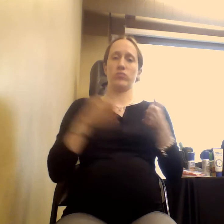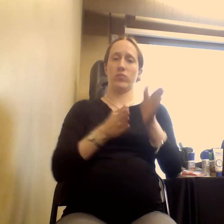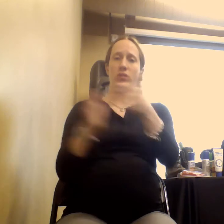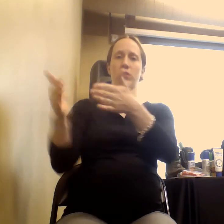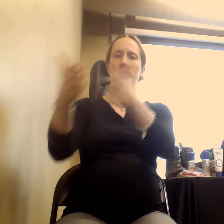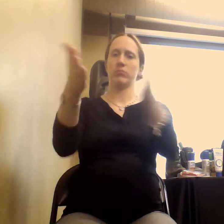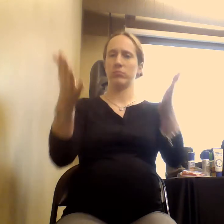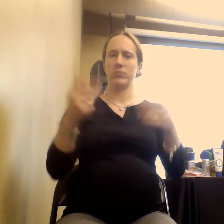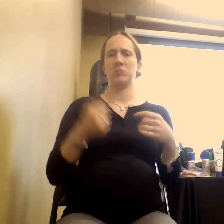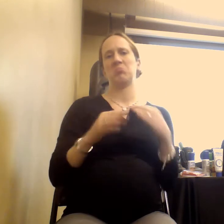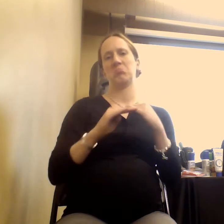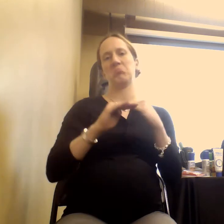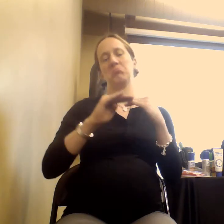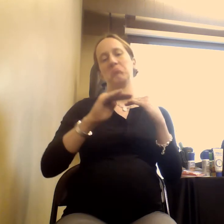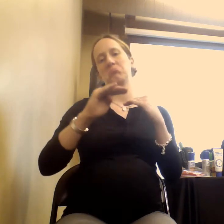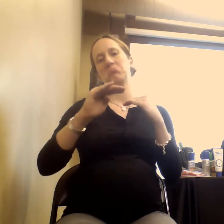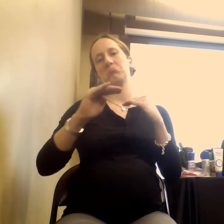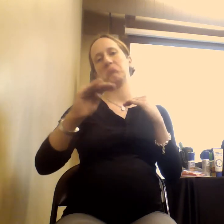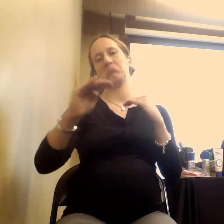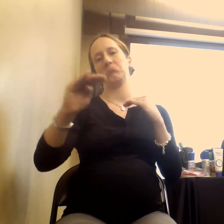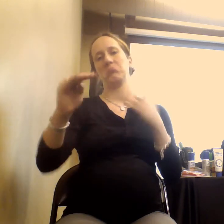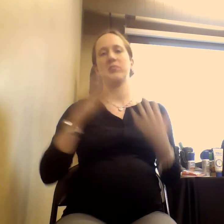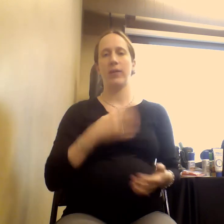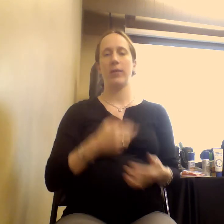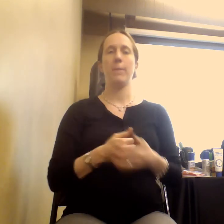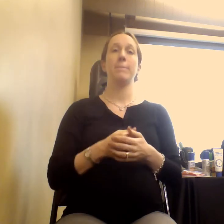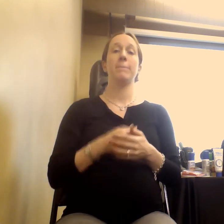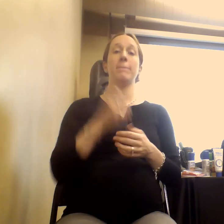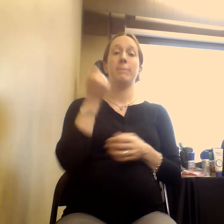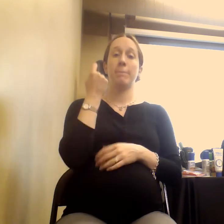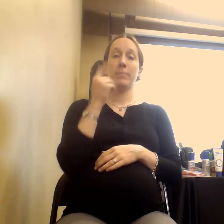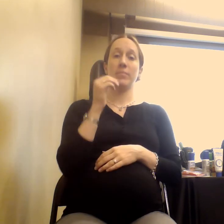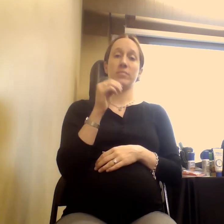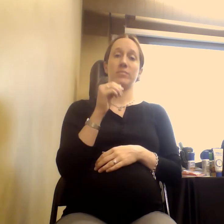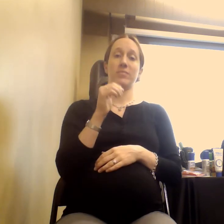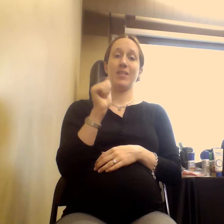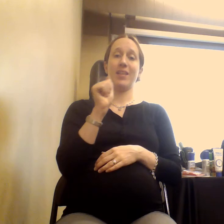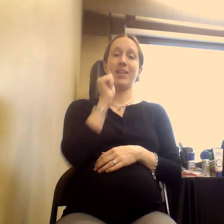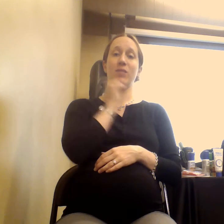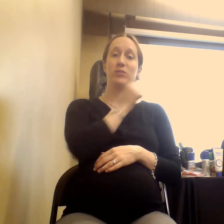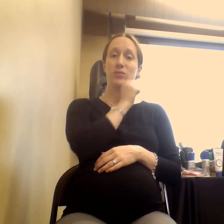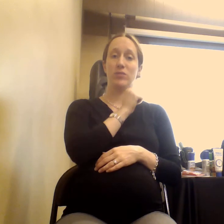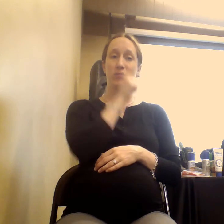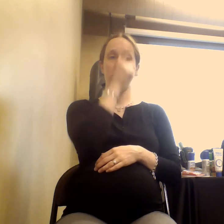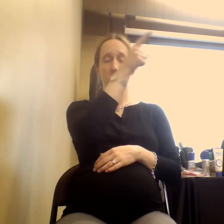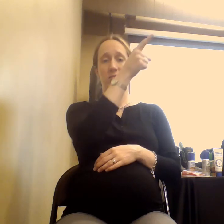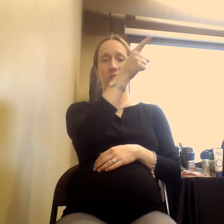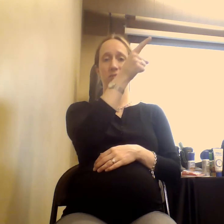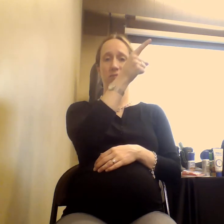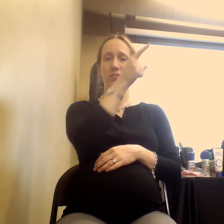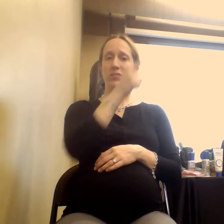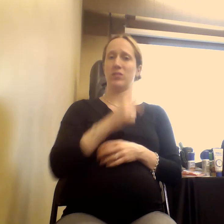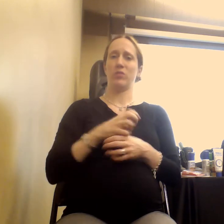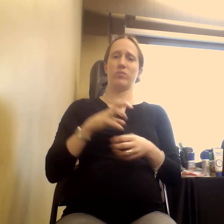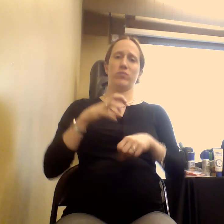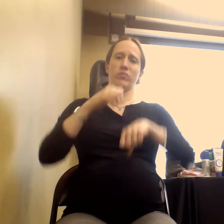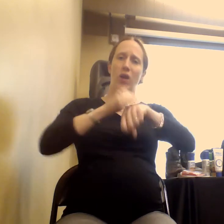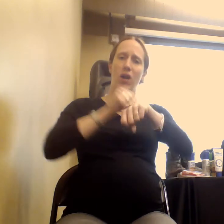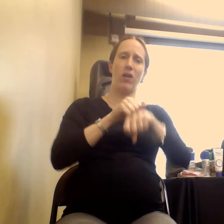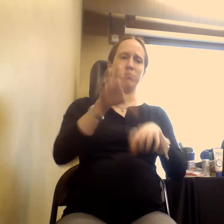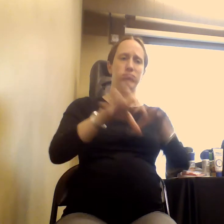you have to constantly be looking down so that you don't roll an ankle, right? And having these boots, even though they're Gore-Tex, they have an